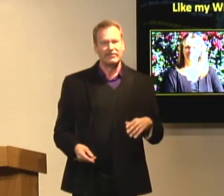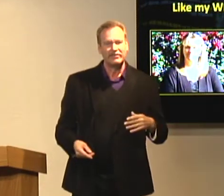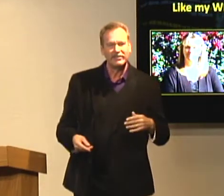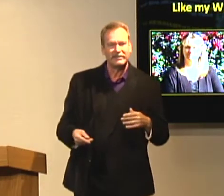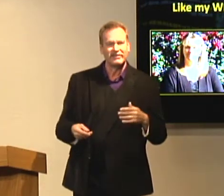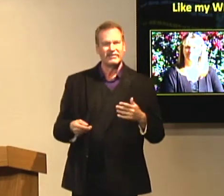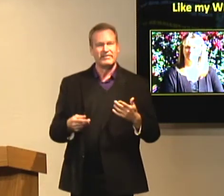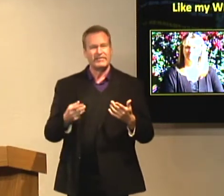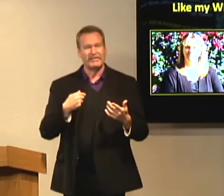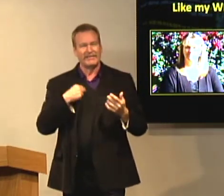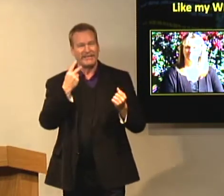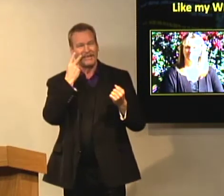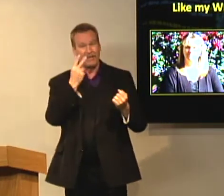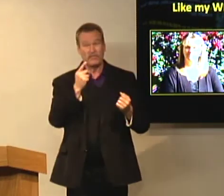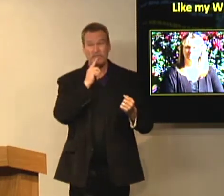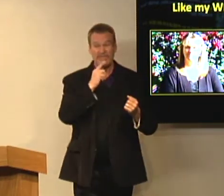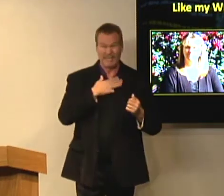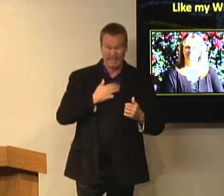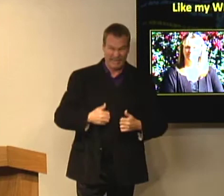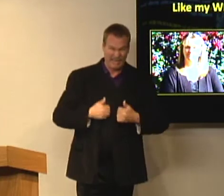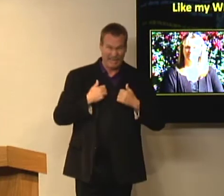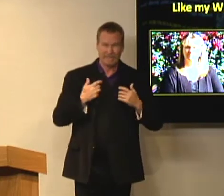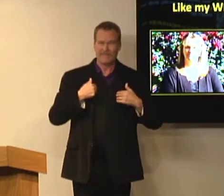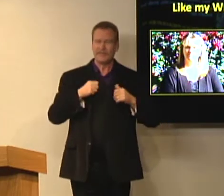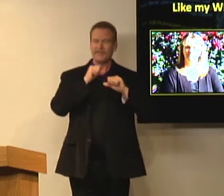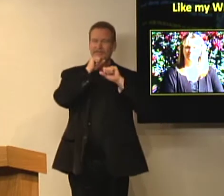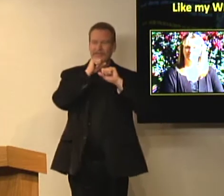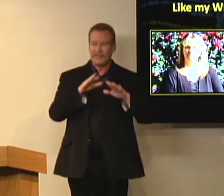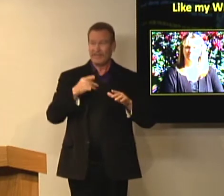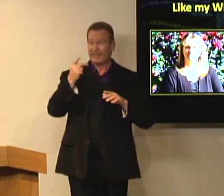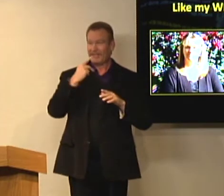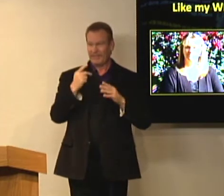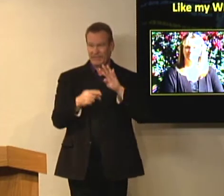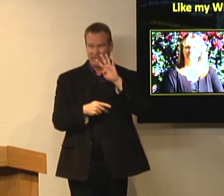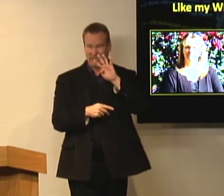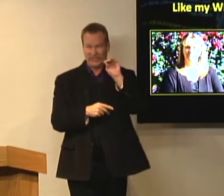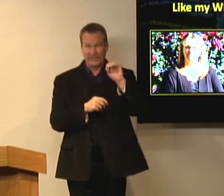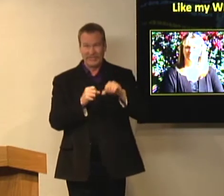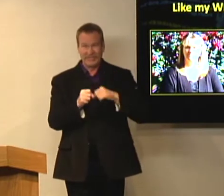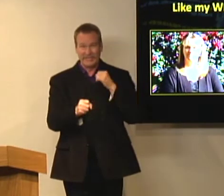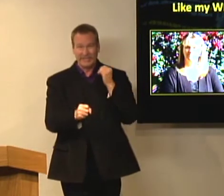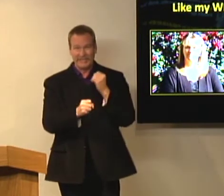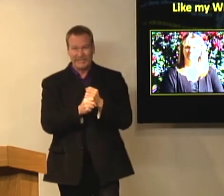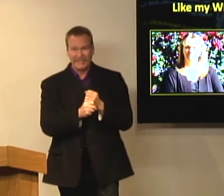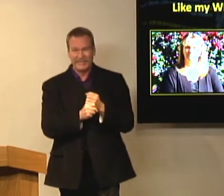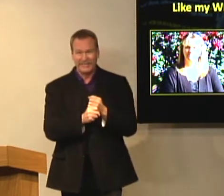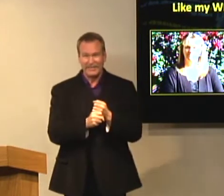We have many children, we have many grandchildren and great-grandchildren. But she's such a blessing to us. And we have been married